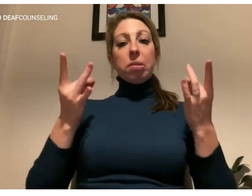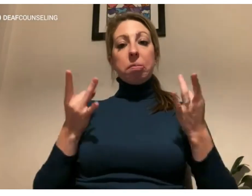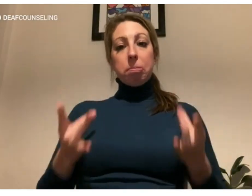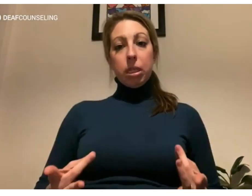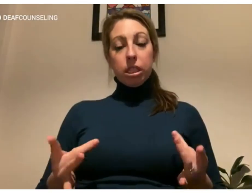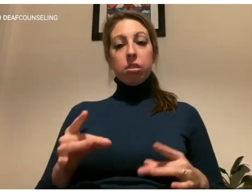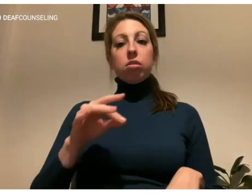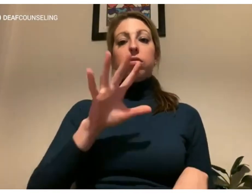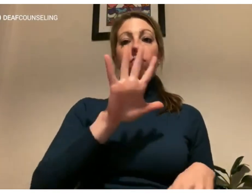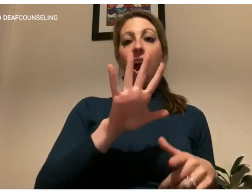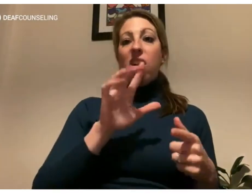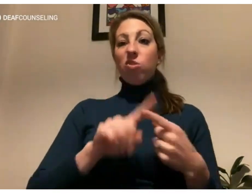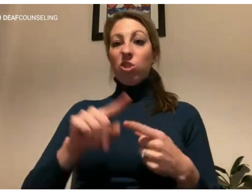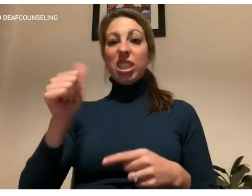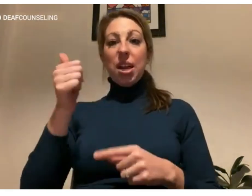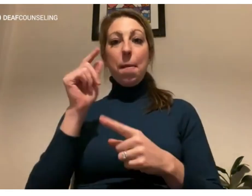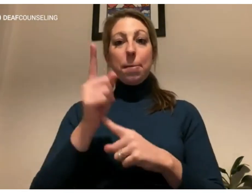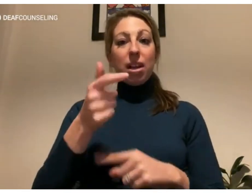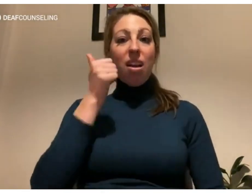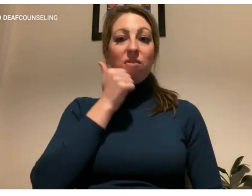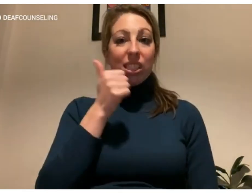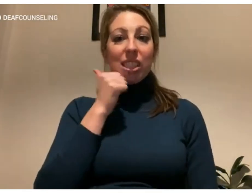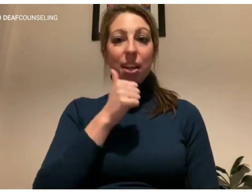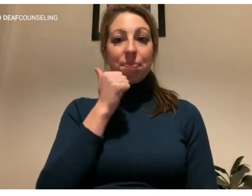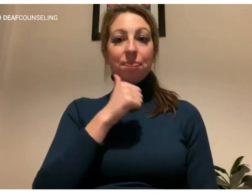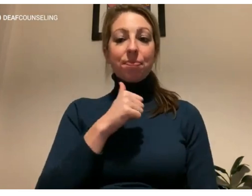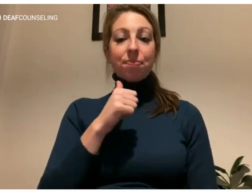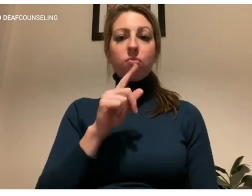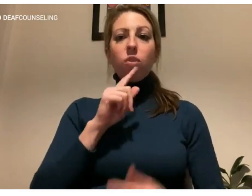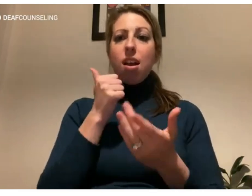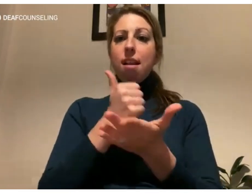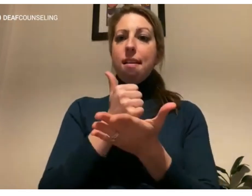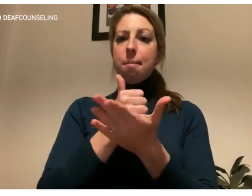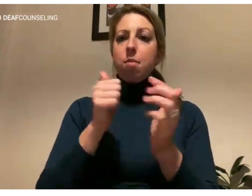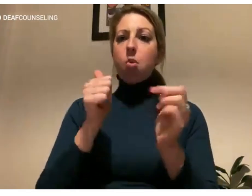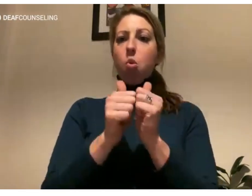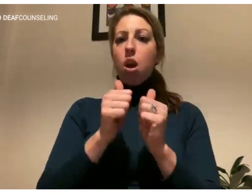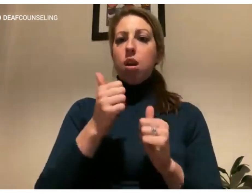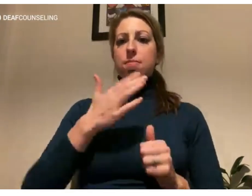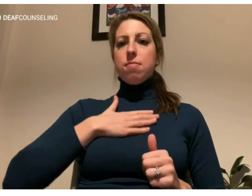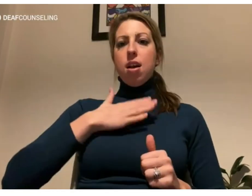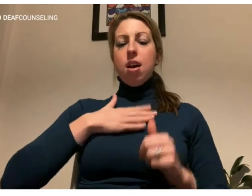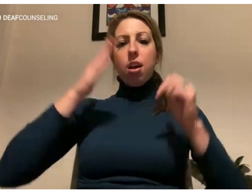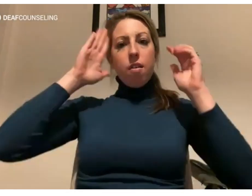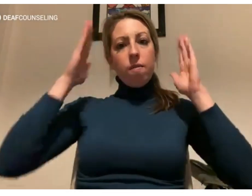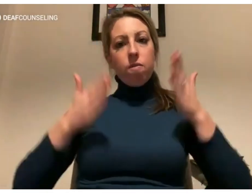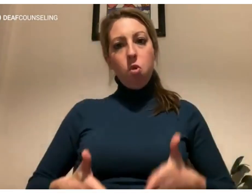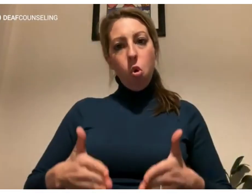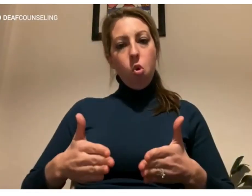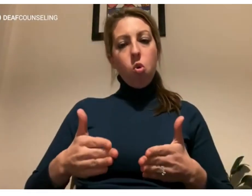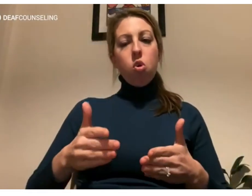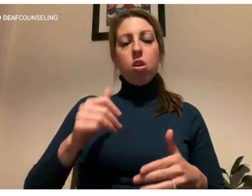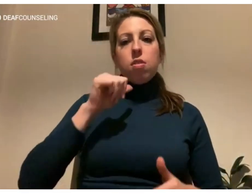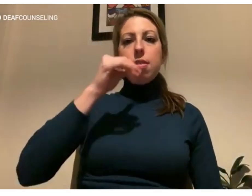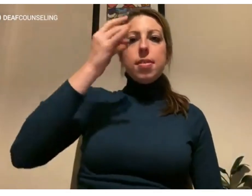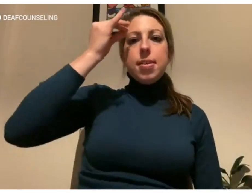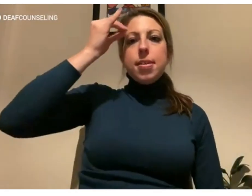is meditation. Maybe 5 or 10 minutes every day. It really helps with